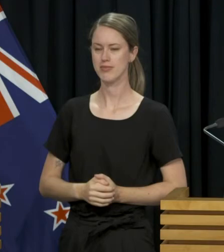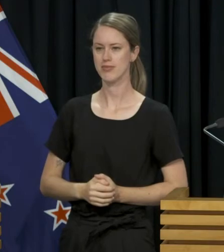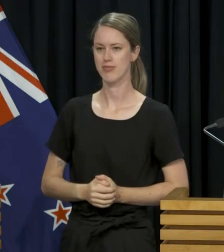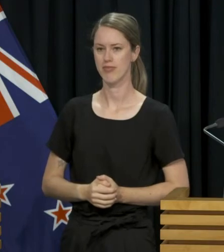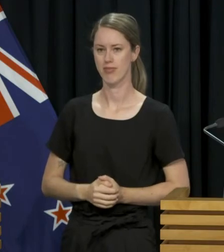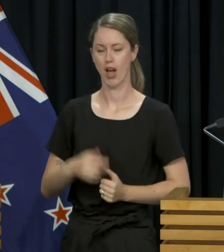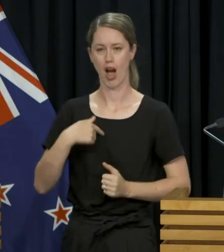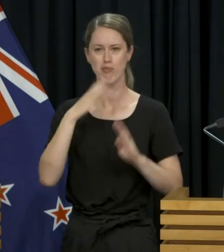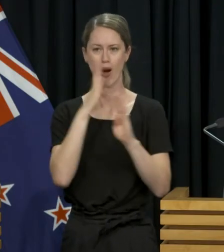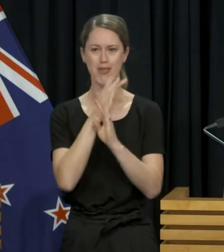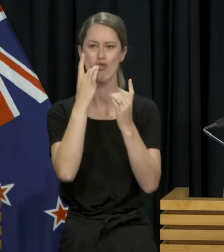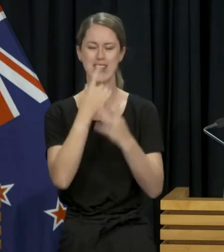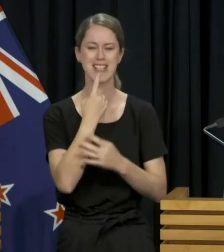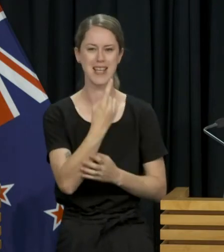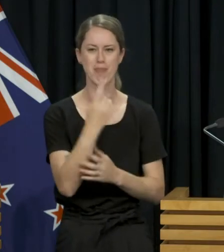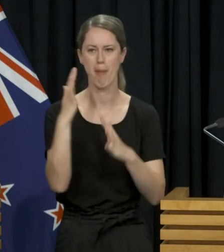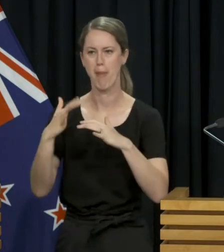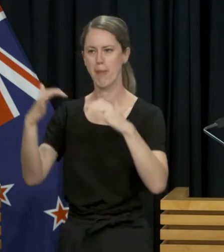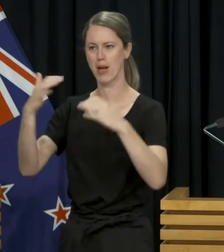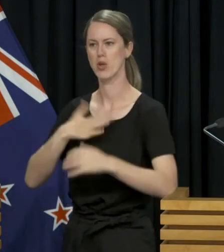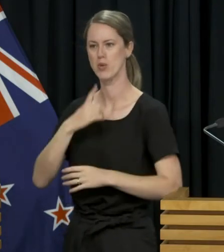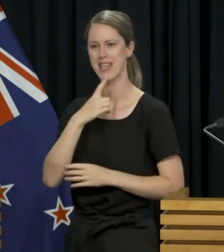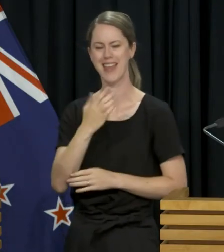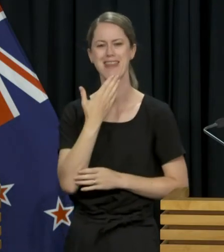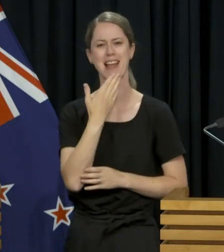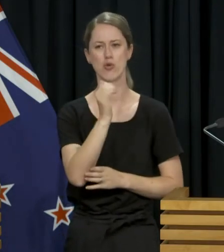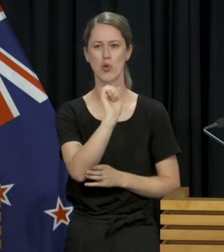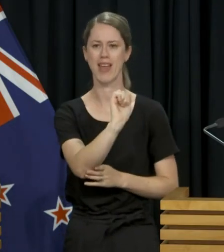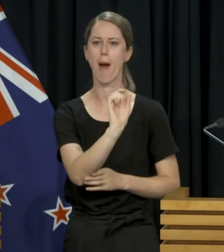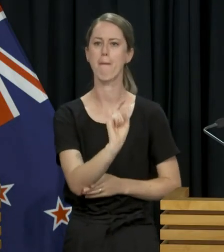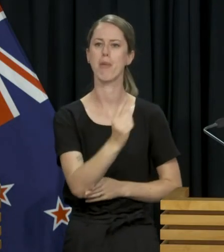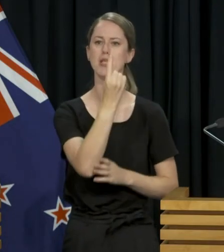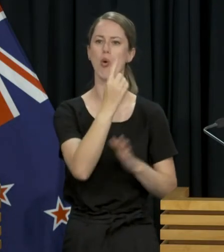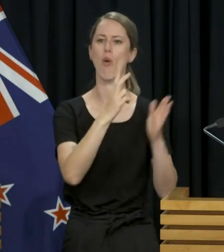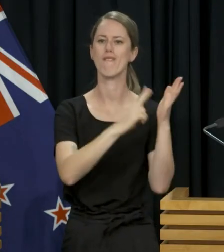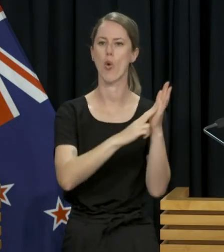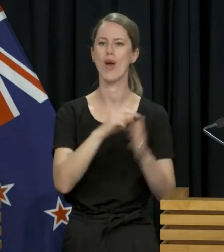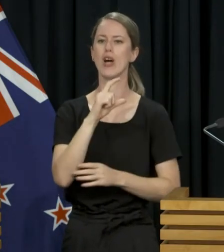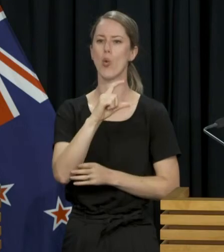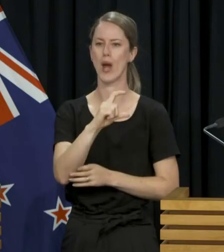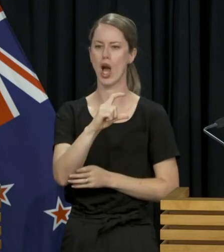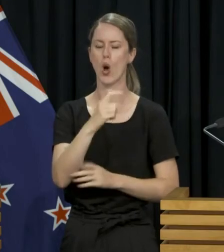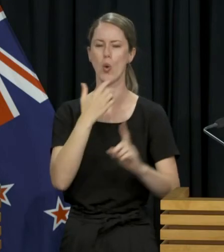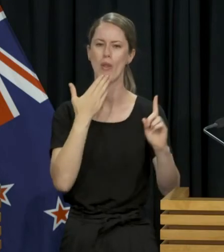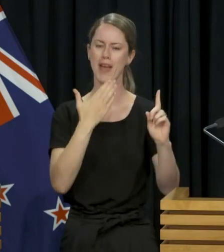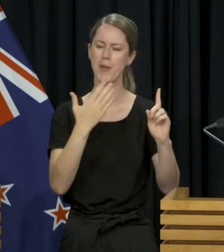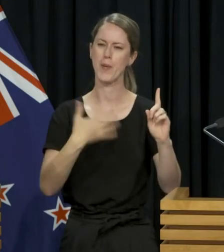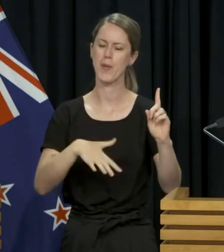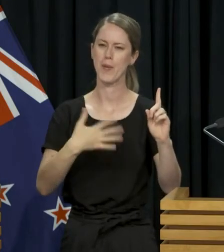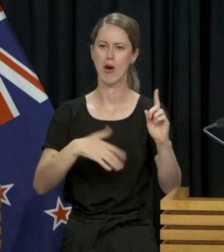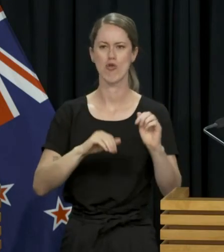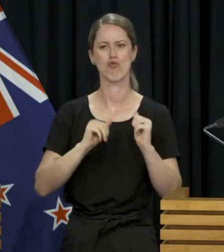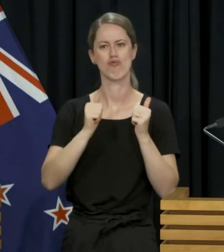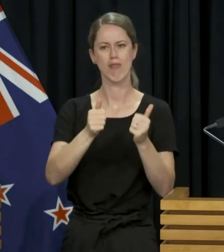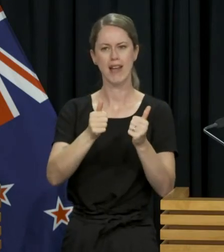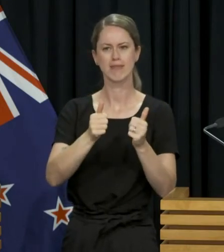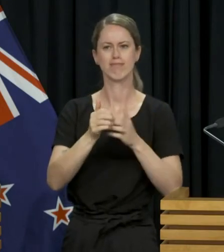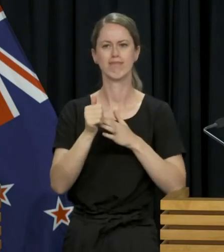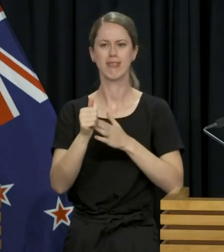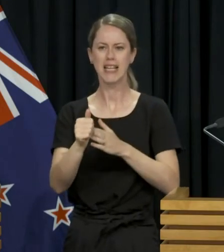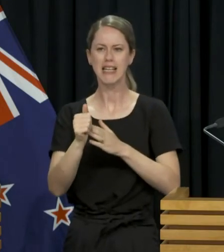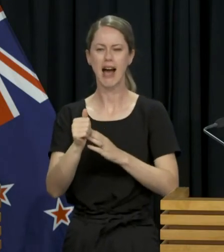that I've given privately to Vaughan Kuio, the principal of Papatoetoe High School, who has been a model